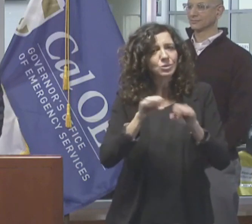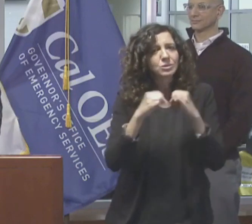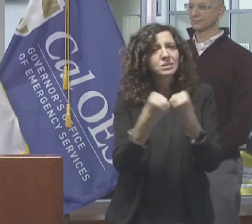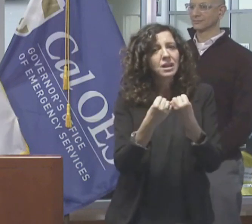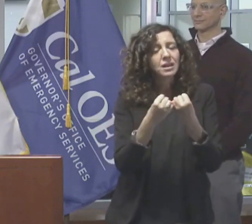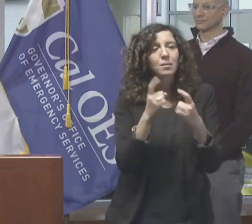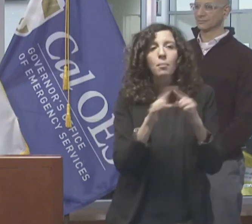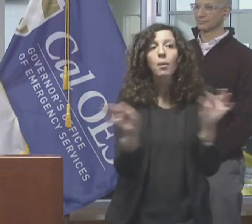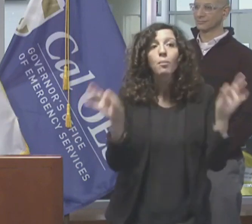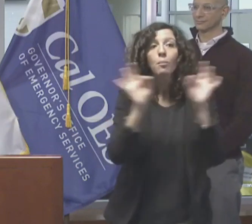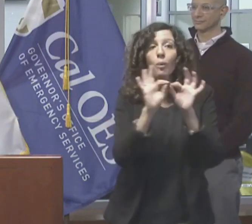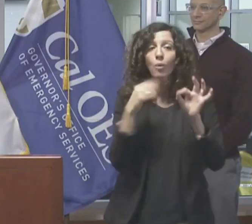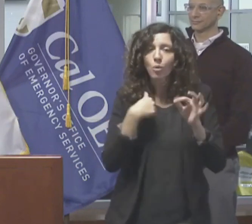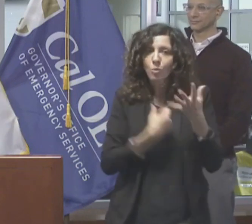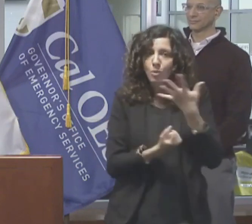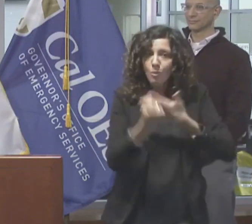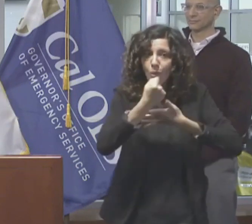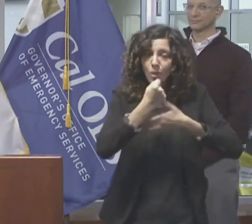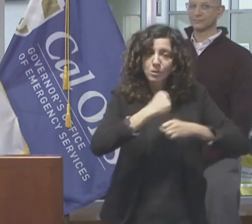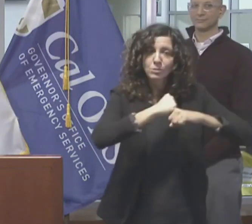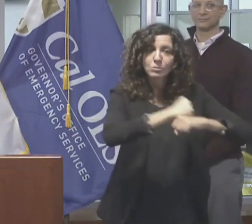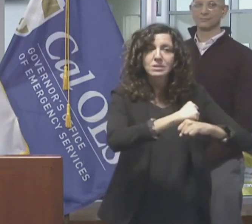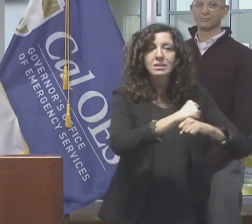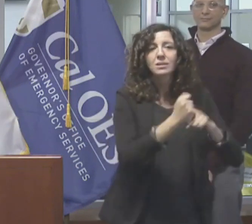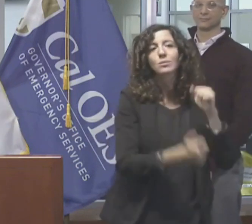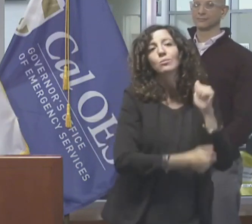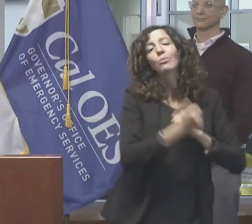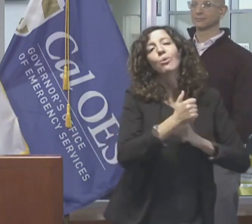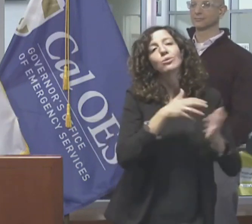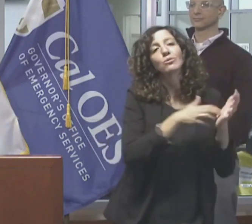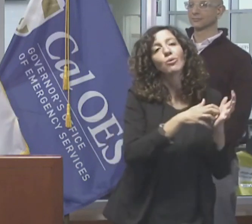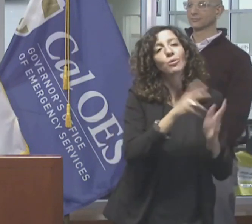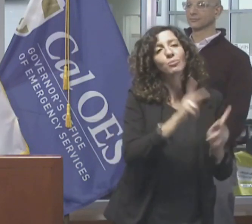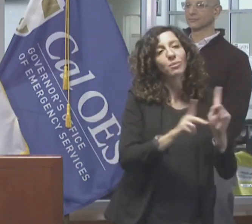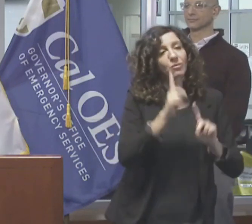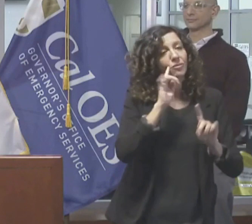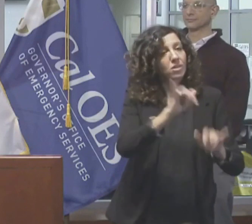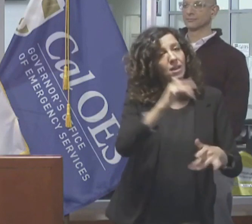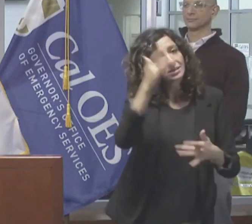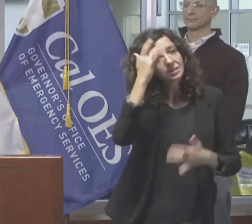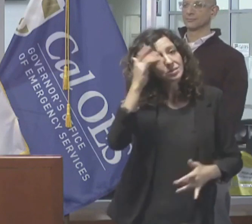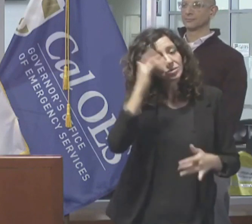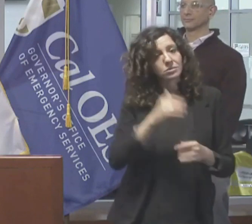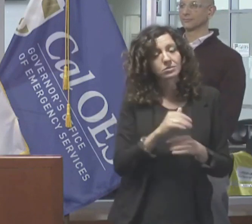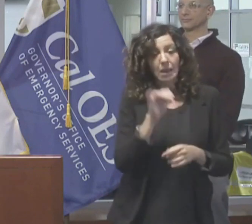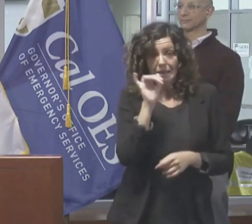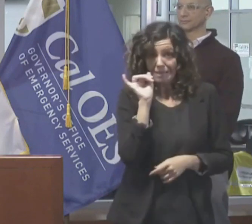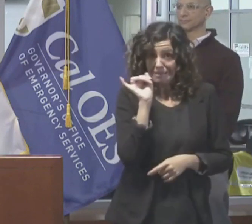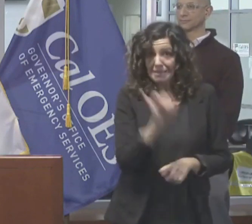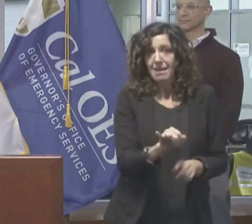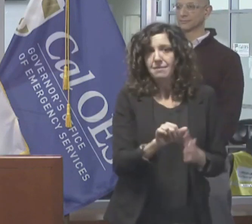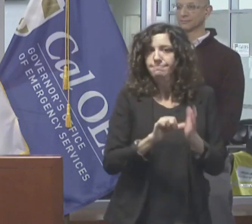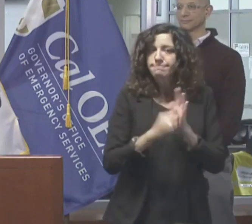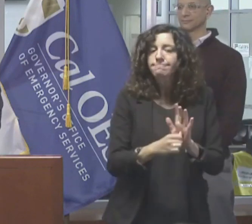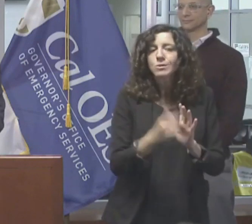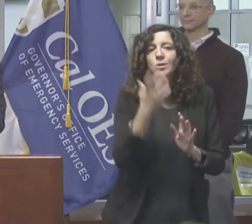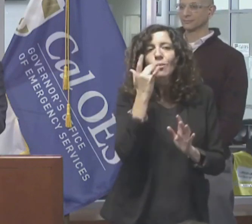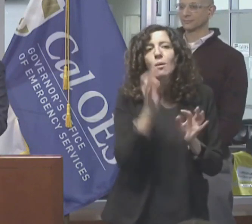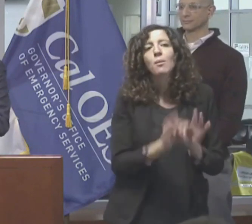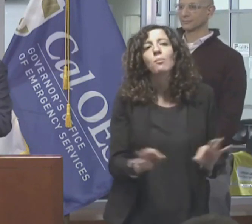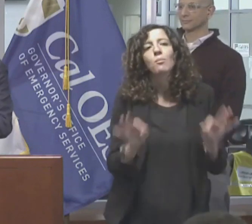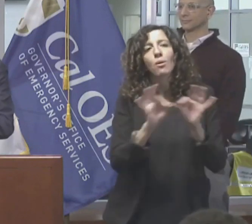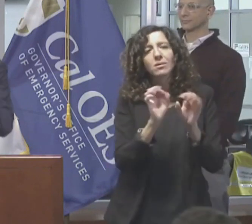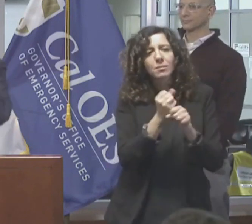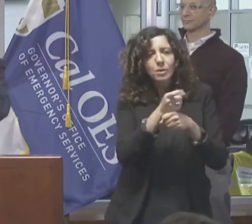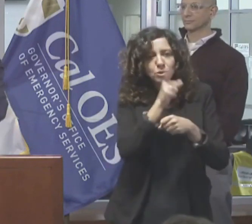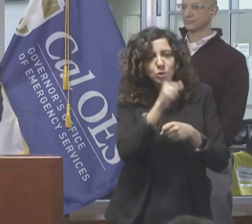protect those that are most vulnerable to this virus. And that is why you need to distinguish. This is not, I think there's